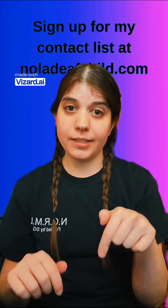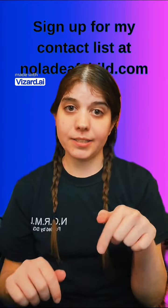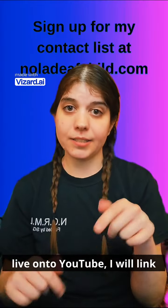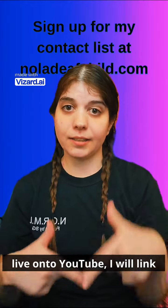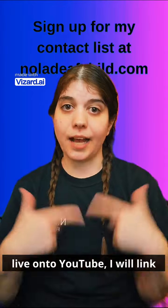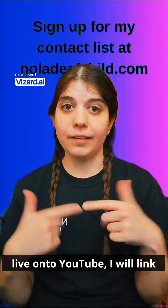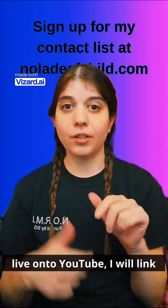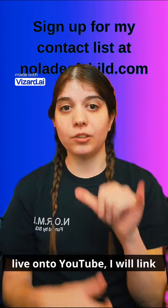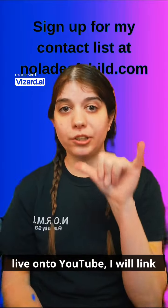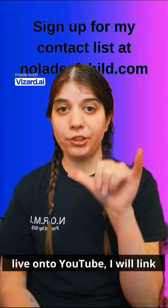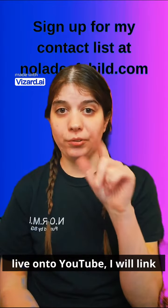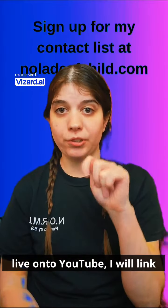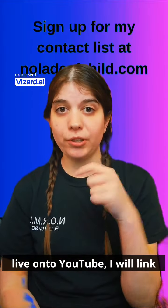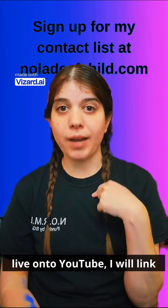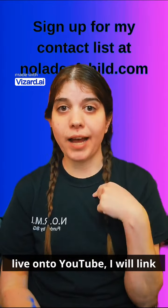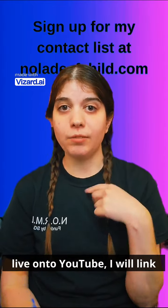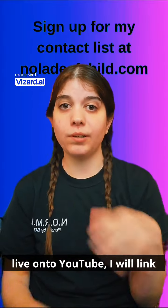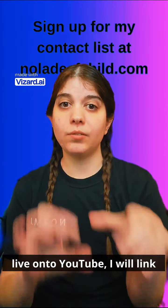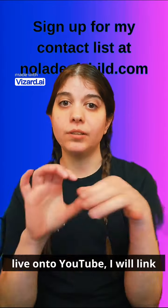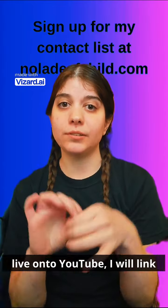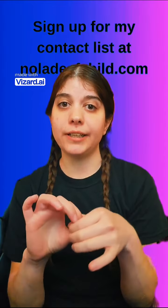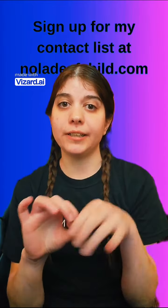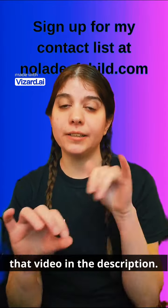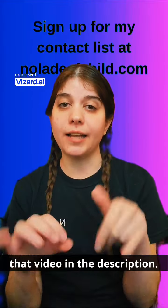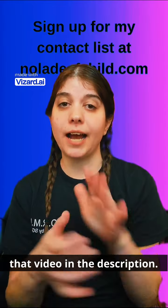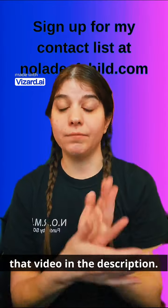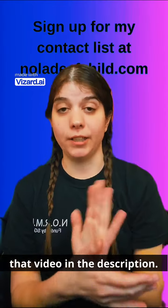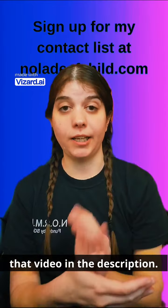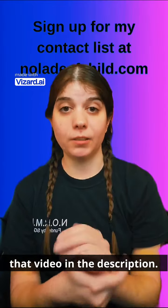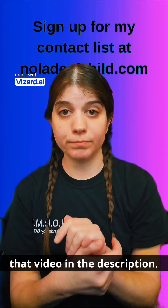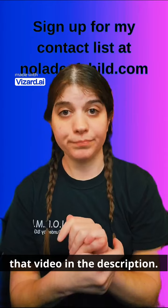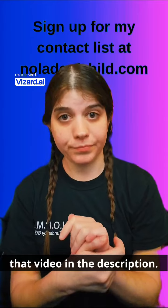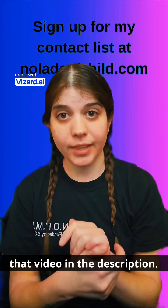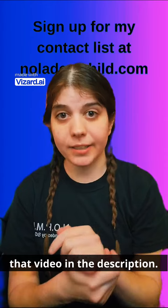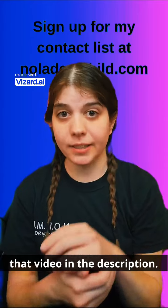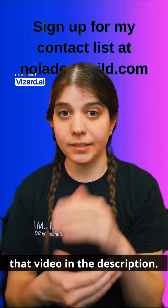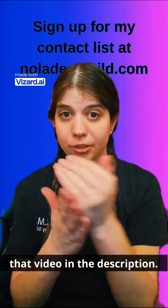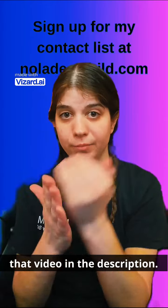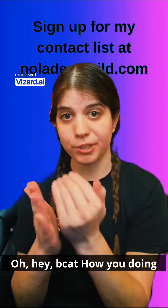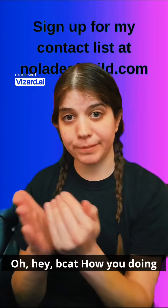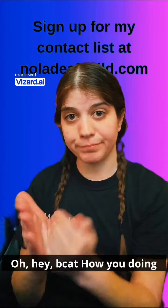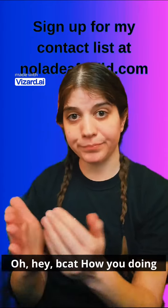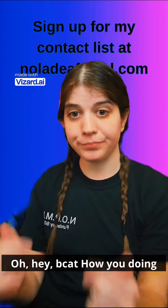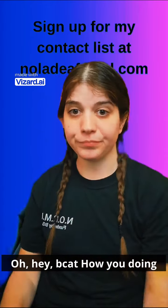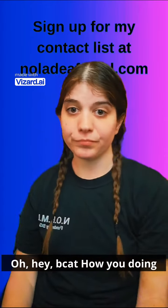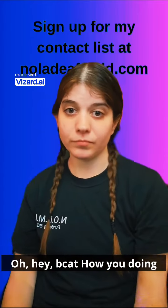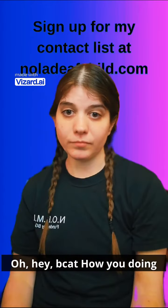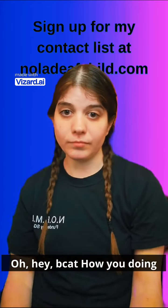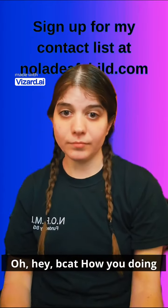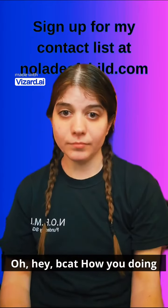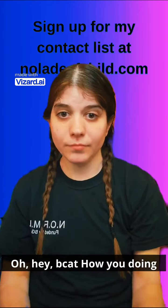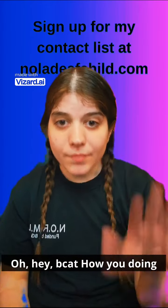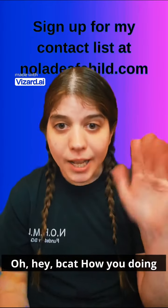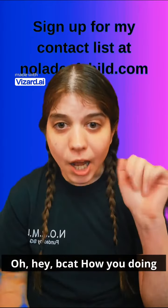this live onto YouTube, I will link that video in the description. Oh, hey,